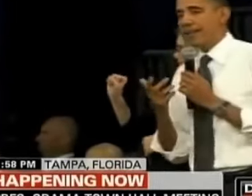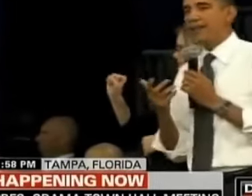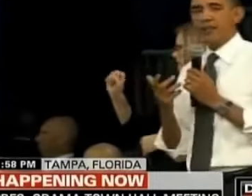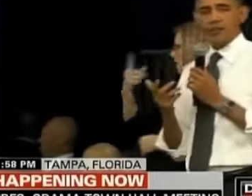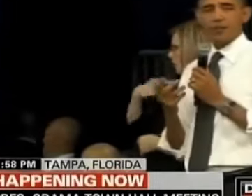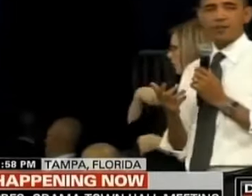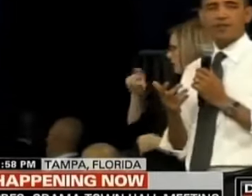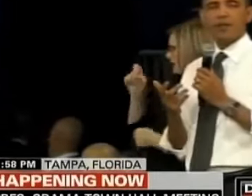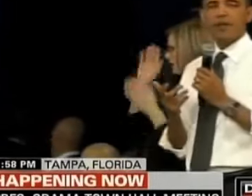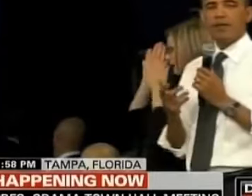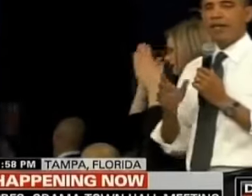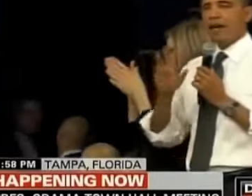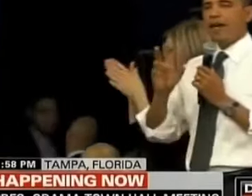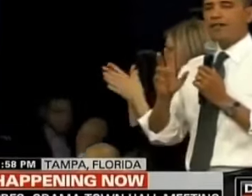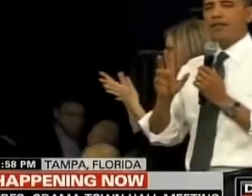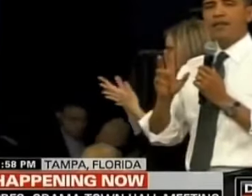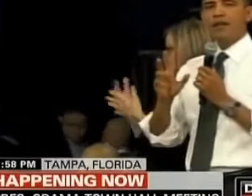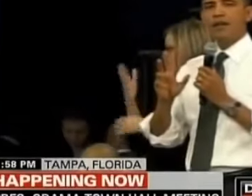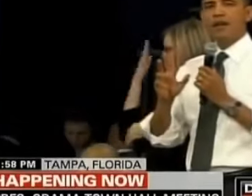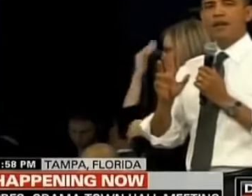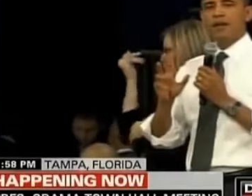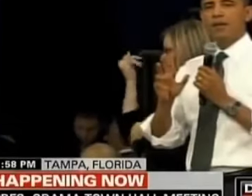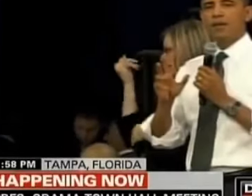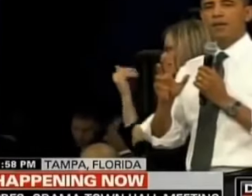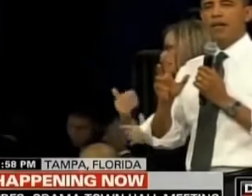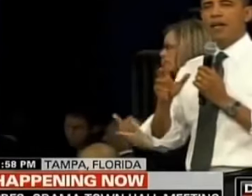have to pay attention to, because